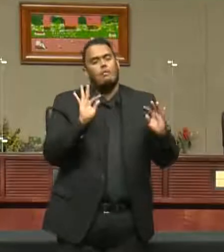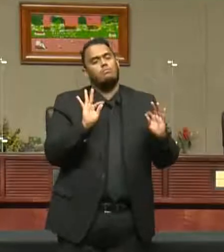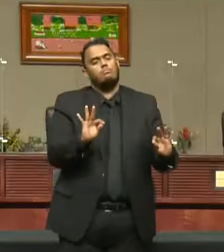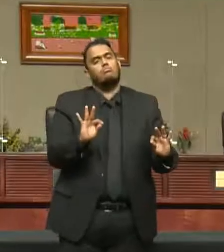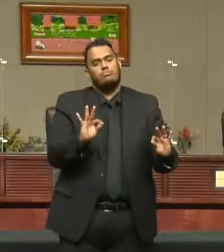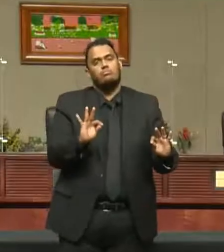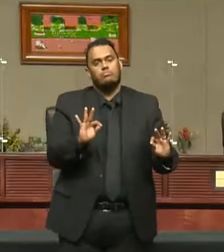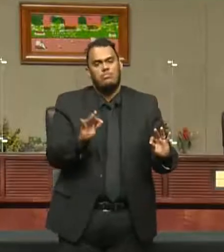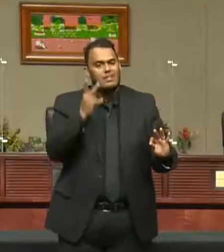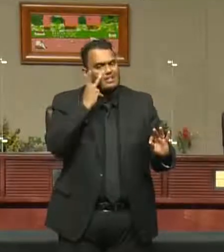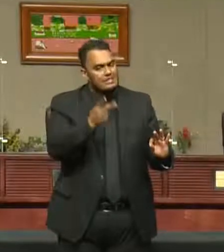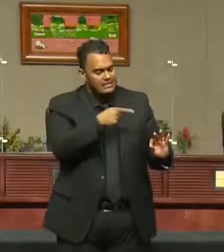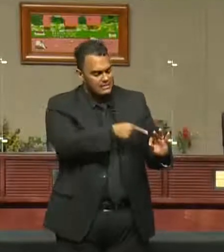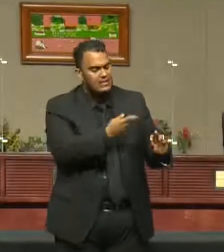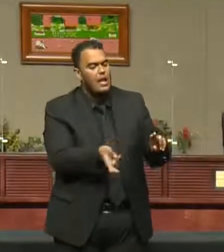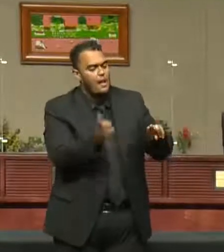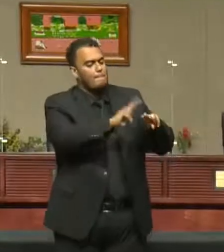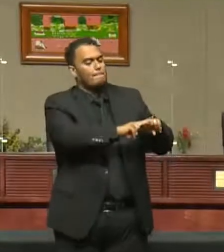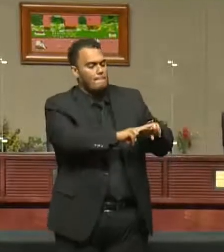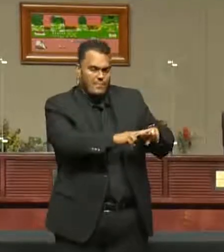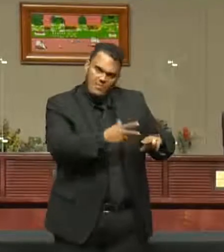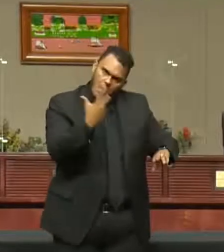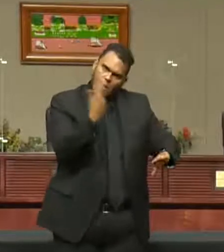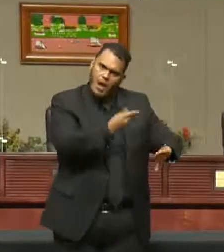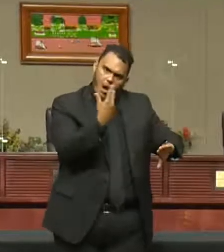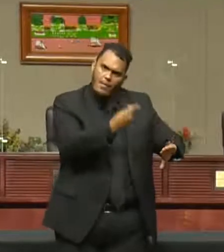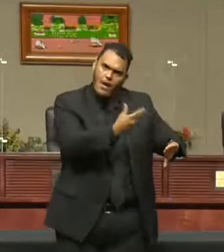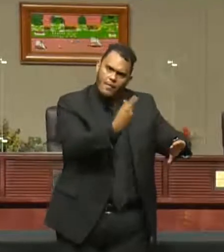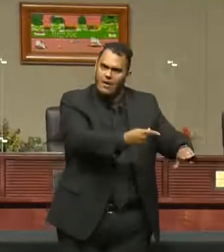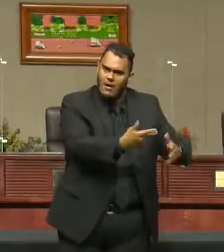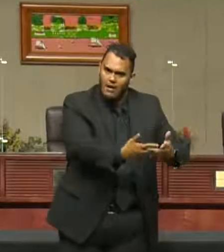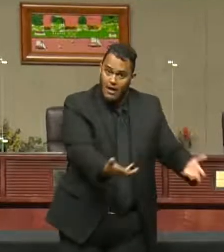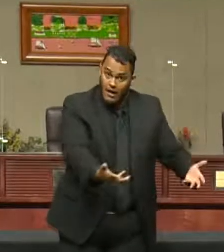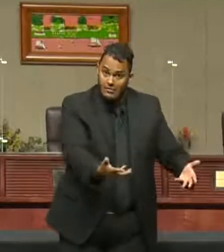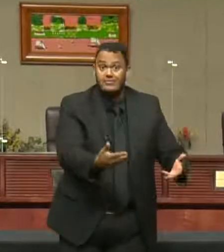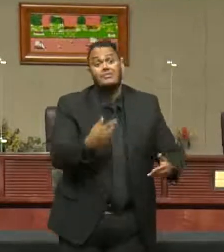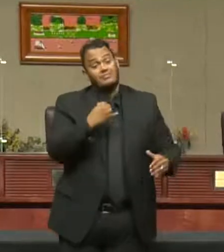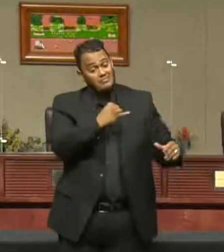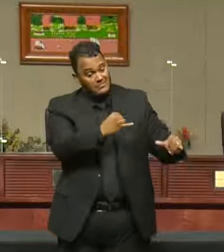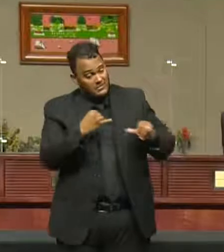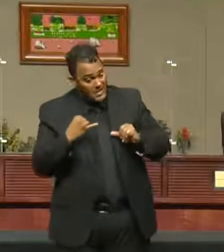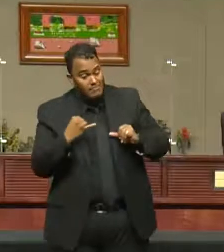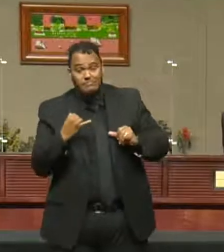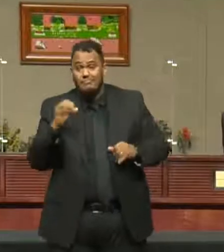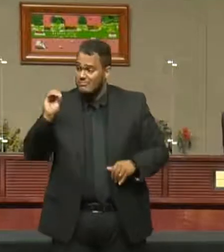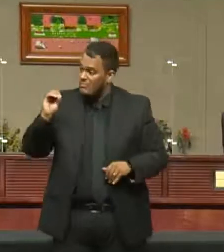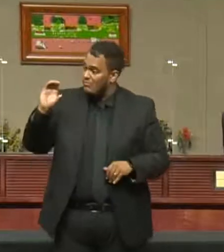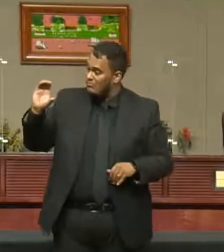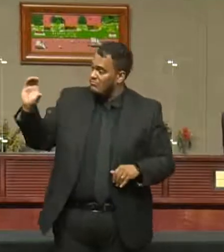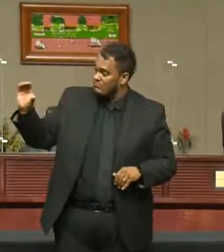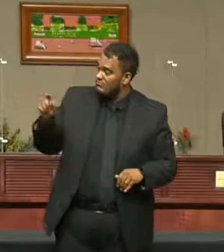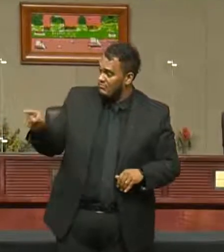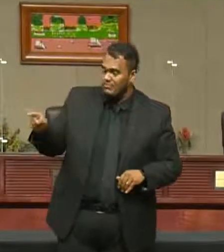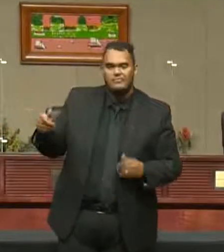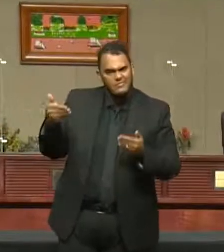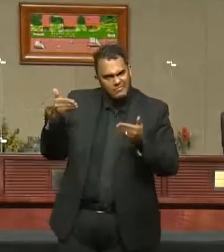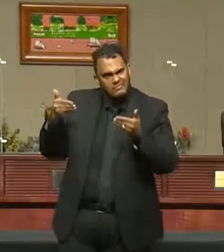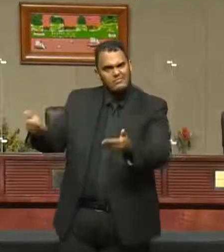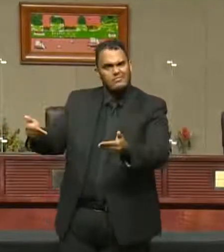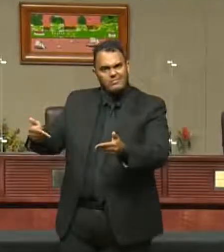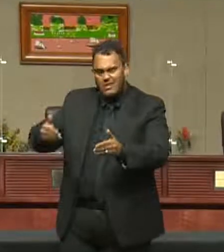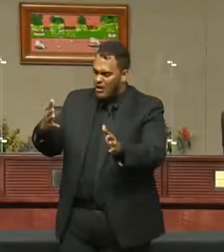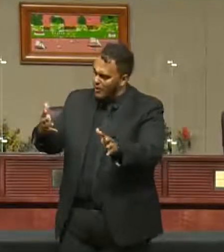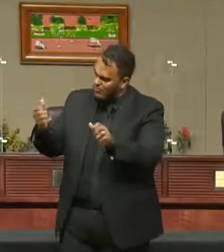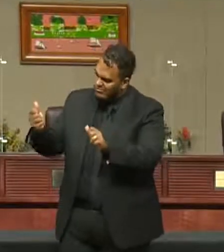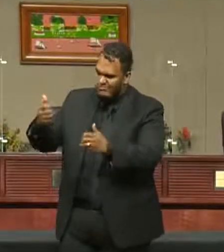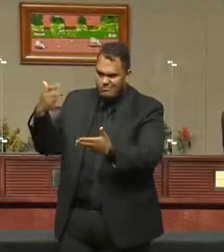we're increasing our output at the convention center. And as the retail pharmacies come online and